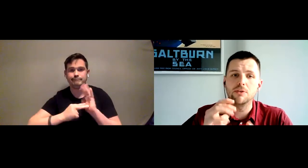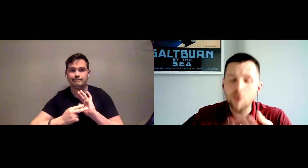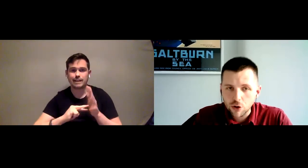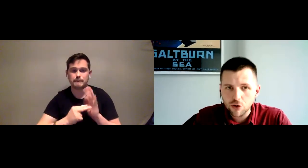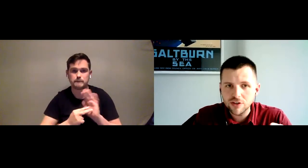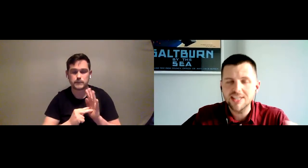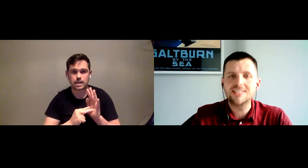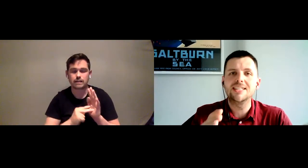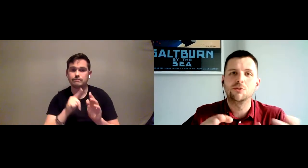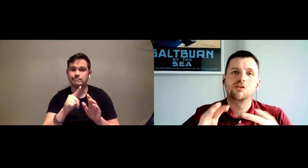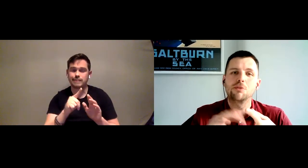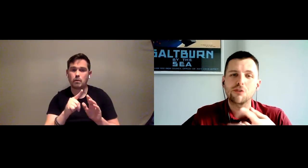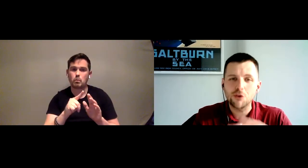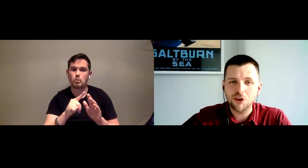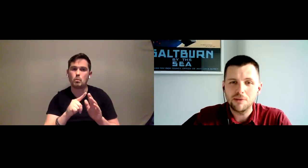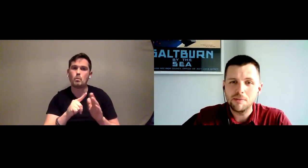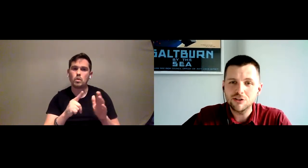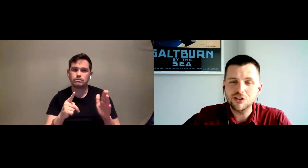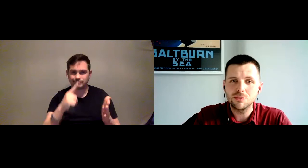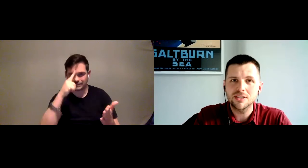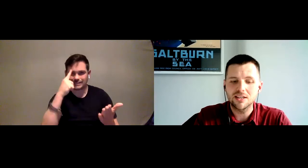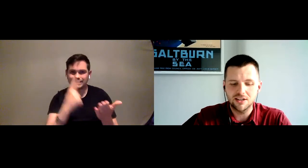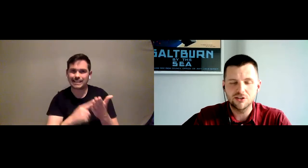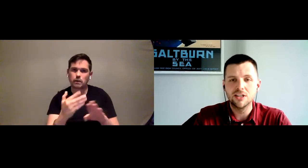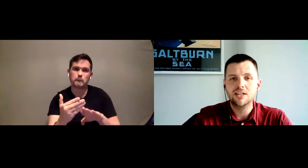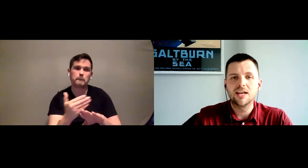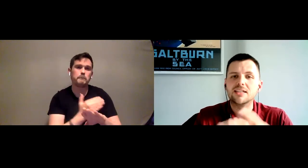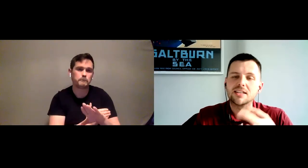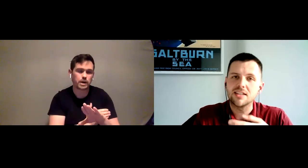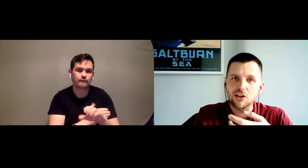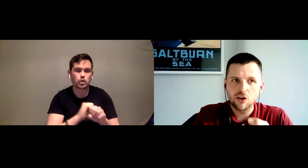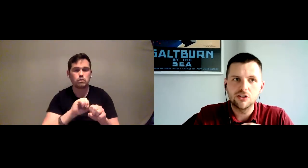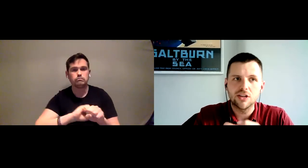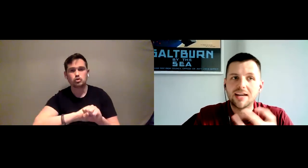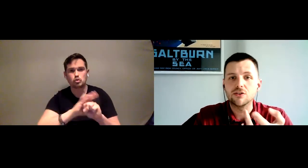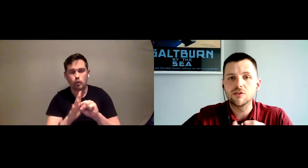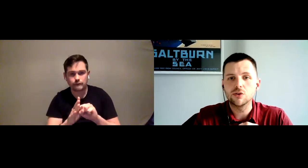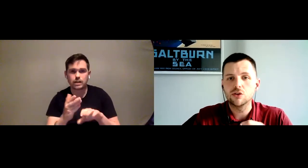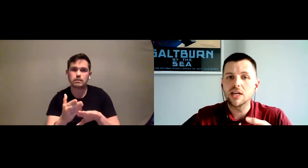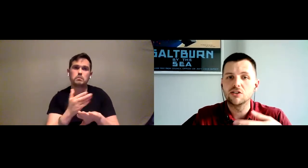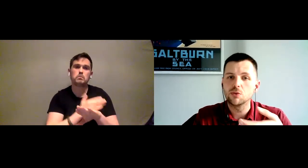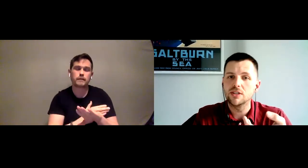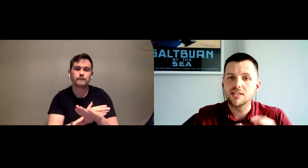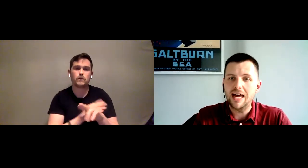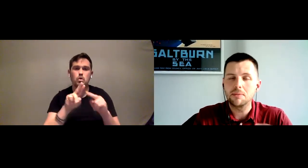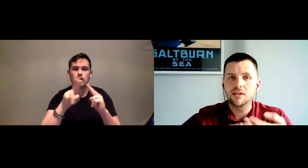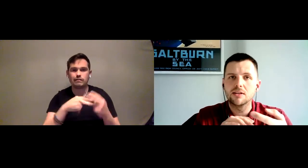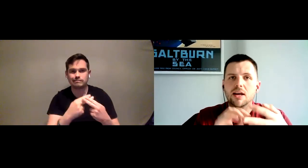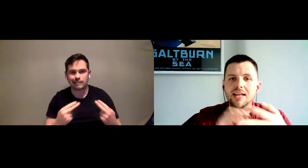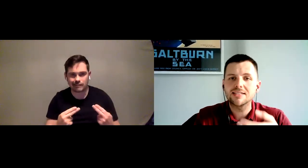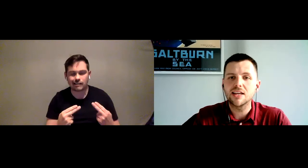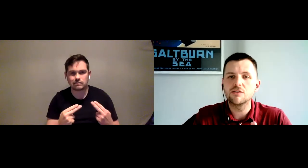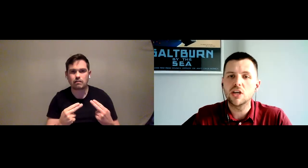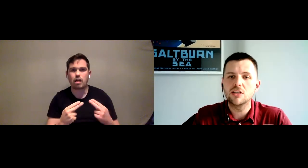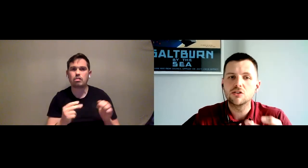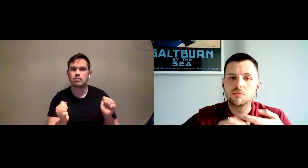written before COVID-19, it was written before the climate emergency was declared, and it doesn't acknowledge either of those two challenges and what needs to happen. And